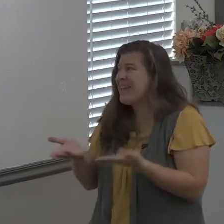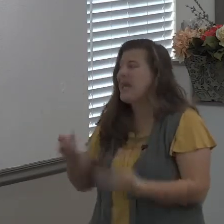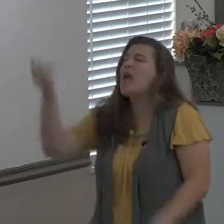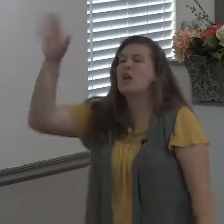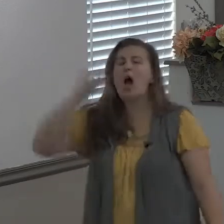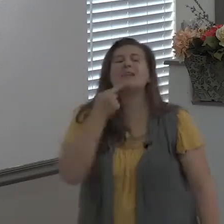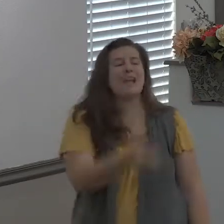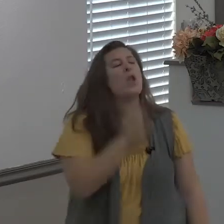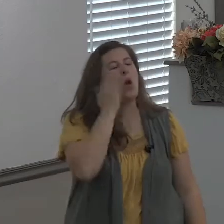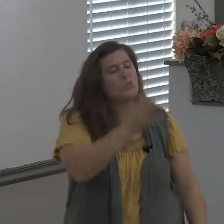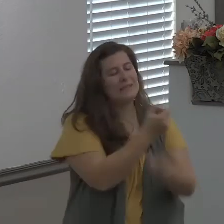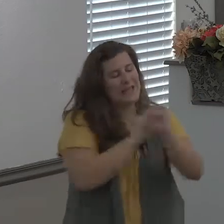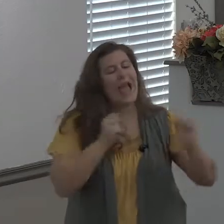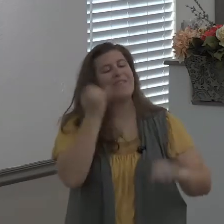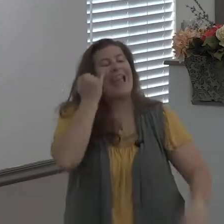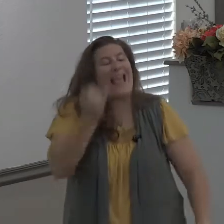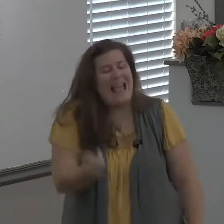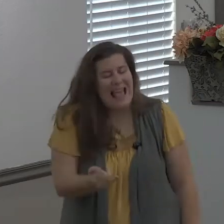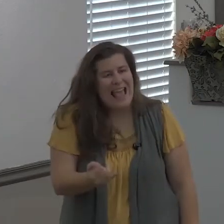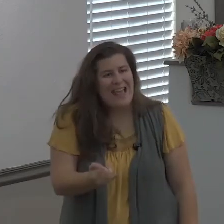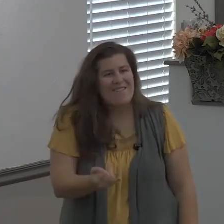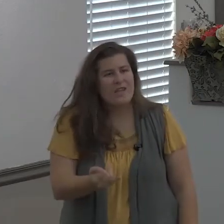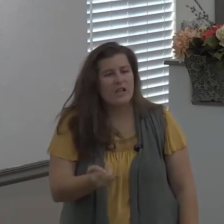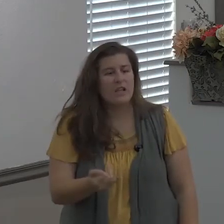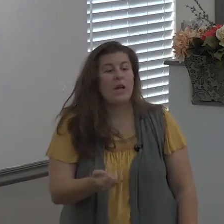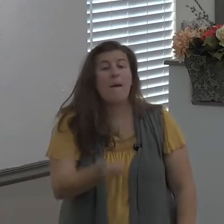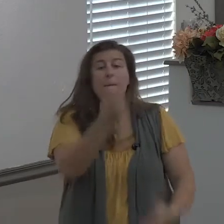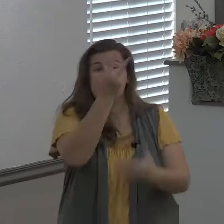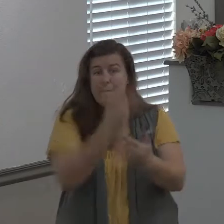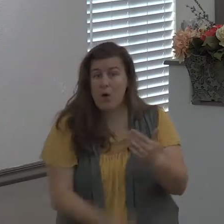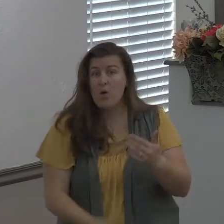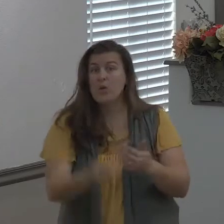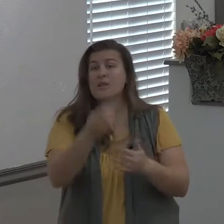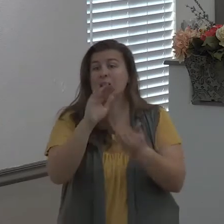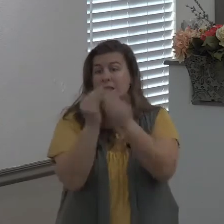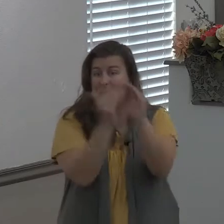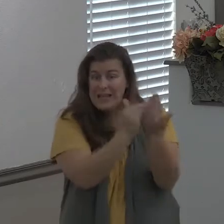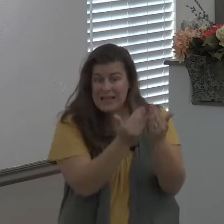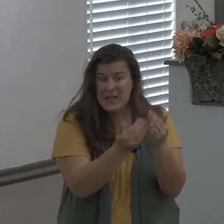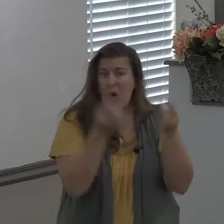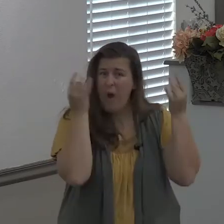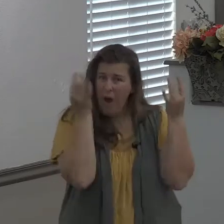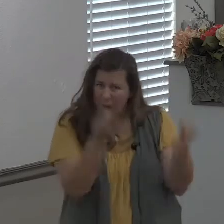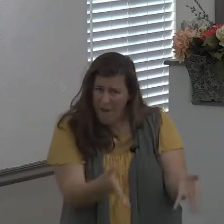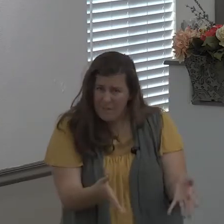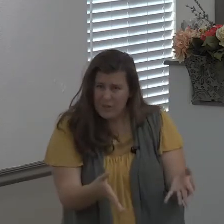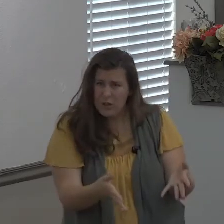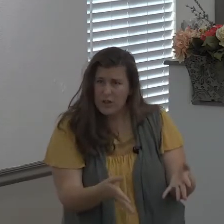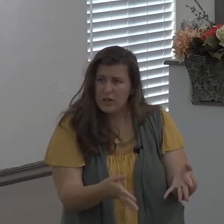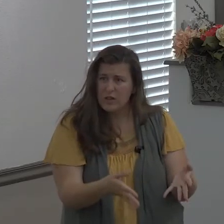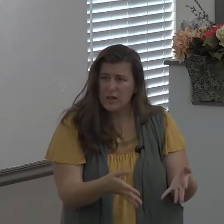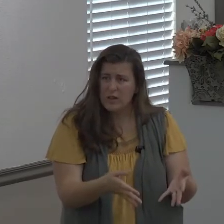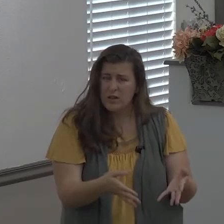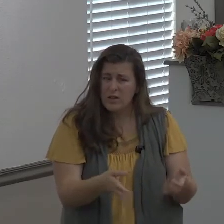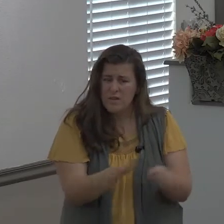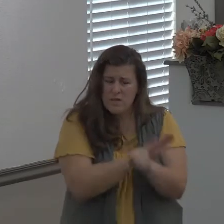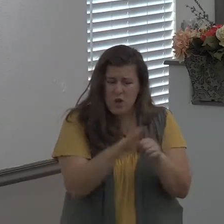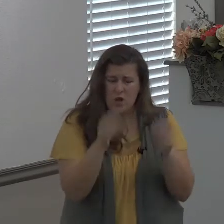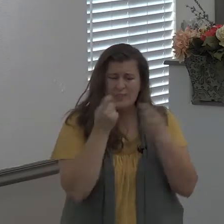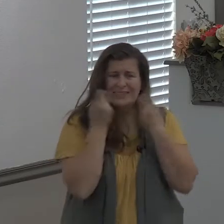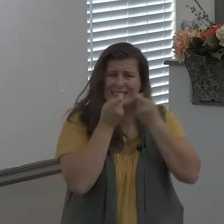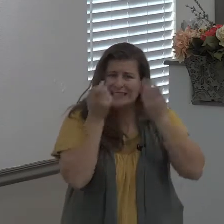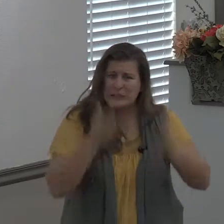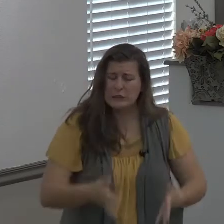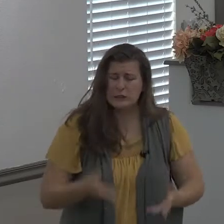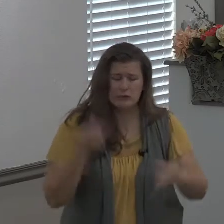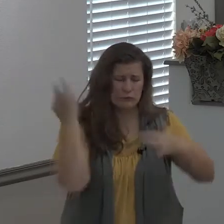people, 30, 20? He gets down to 10, and God says, I will spare them. two vile,